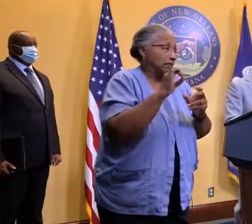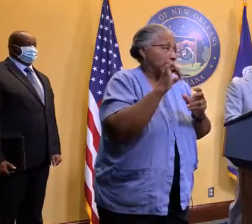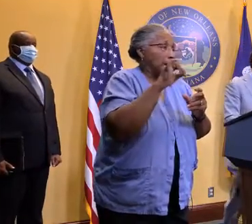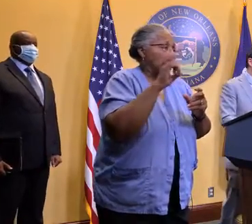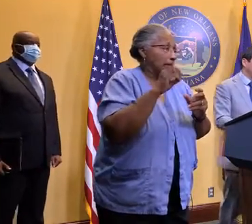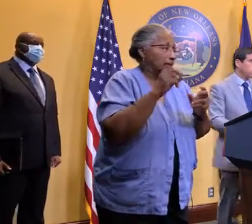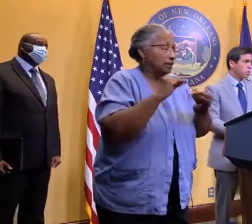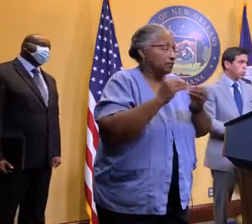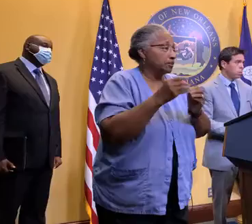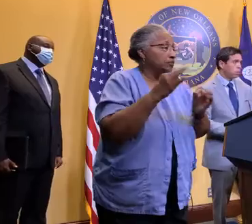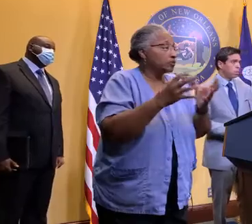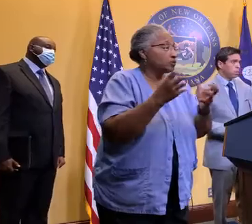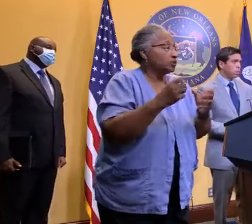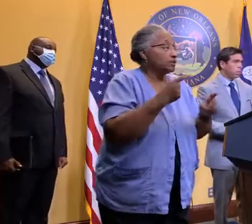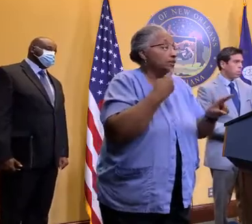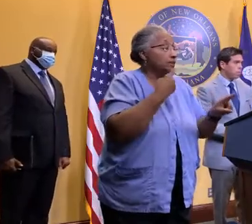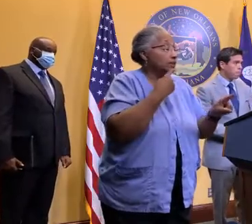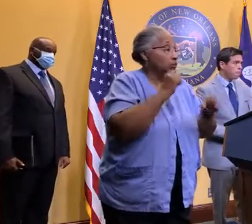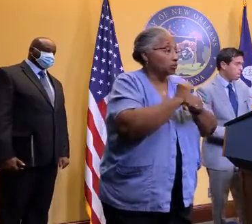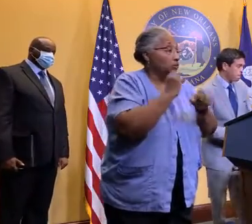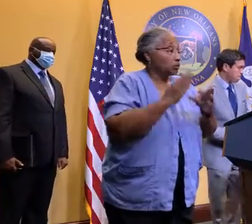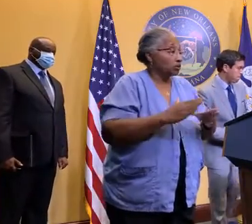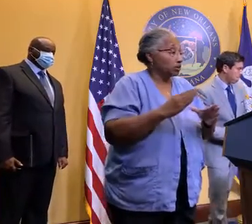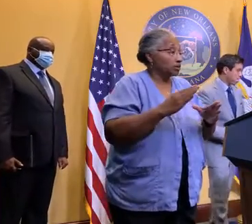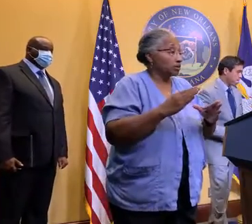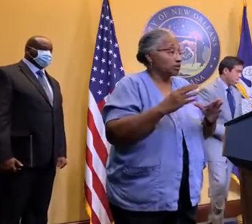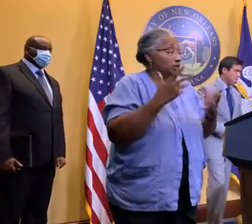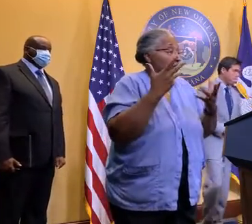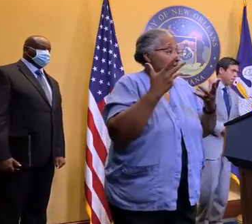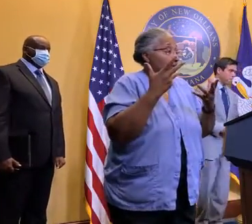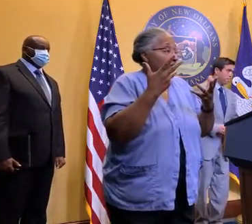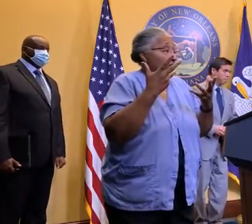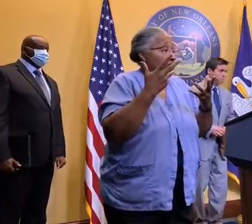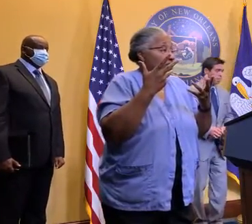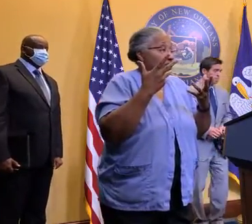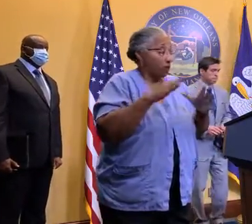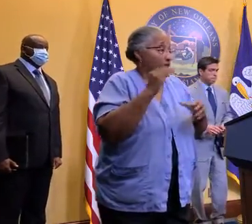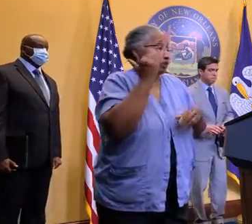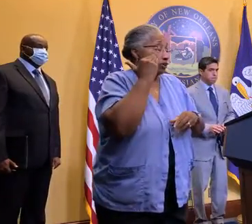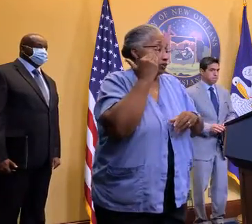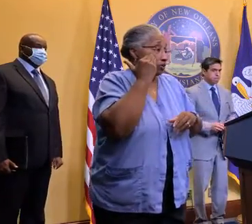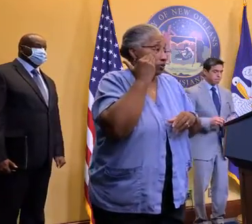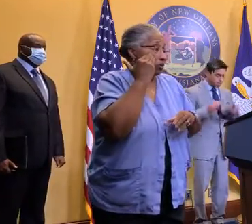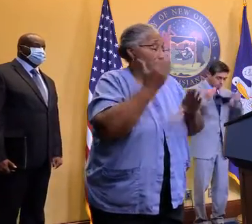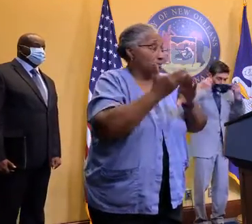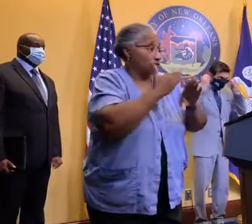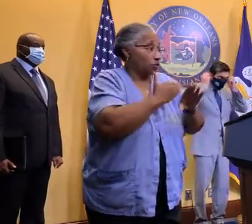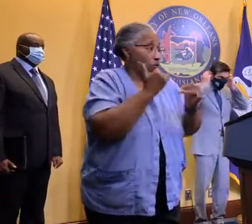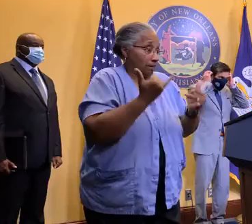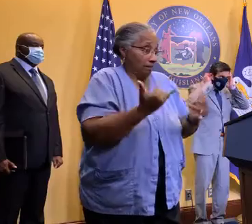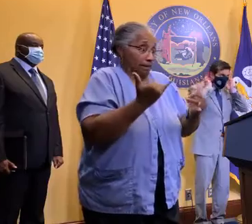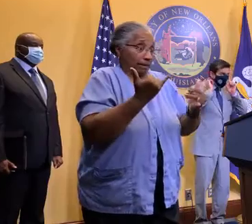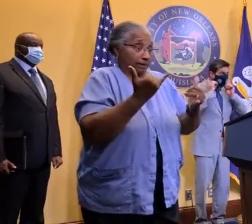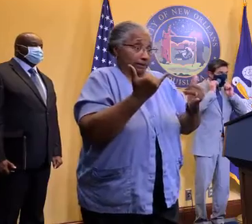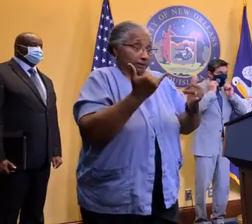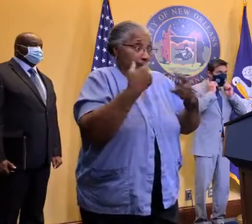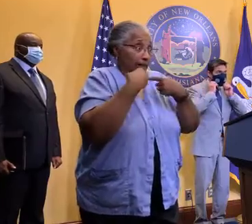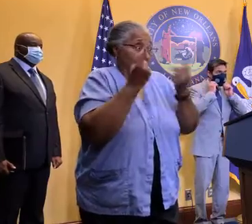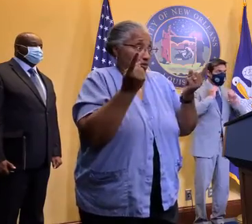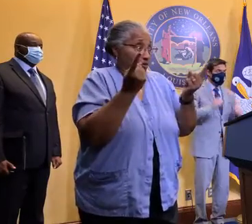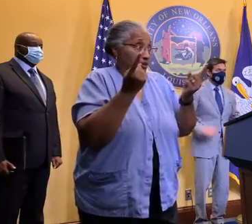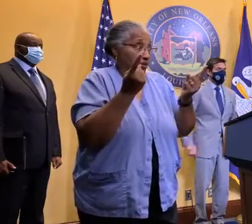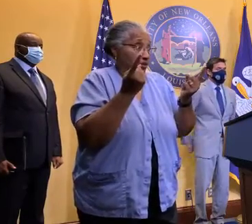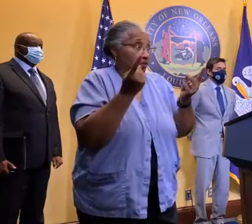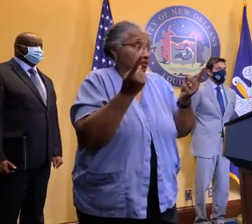8. Have those employees been notified about this prior to this hour, and has there been any commitment from any department